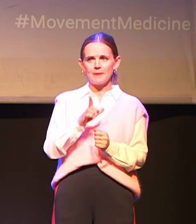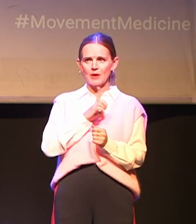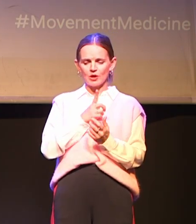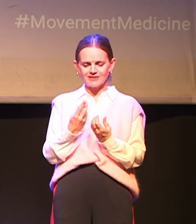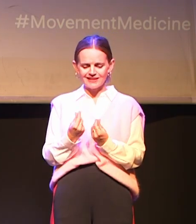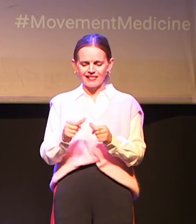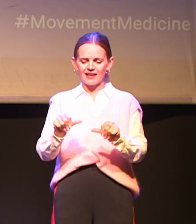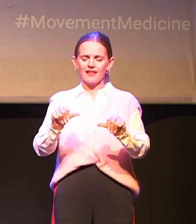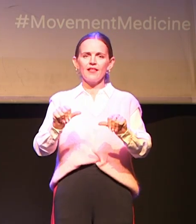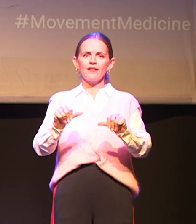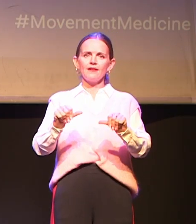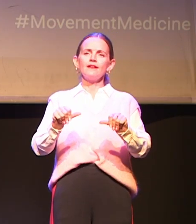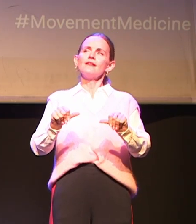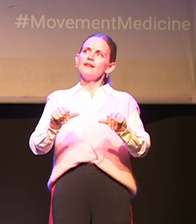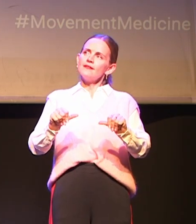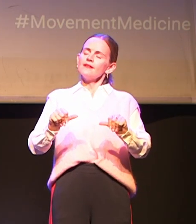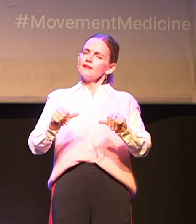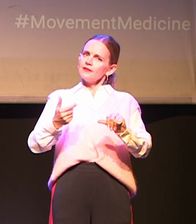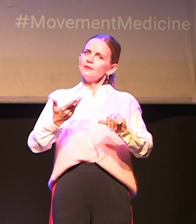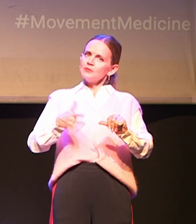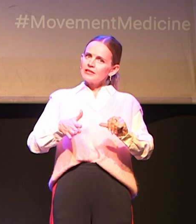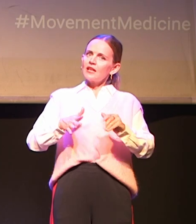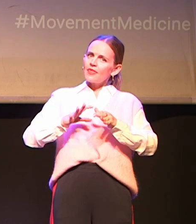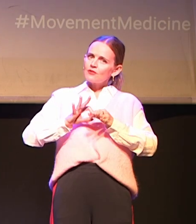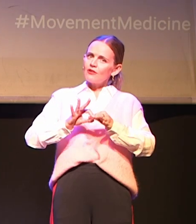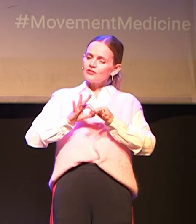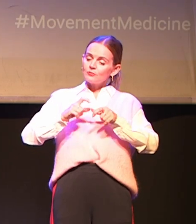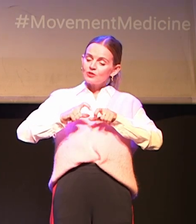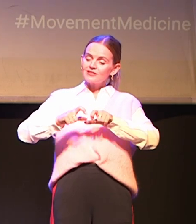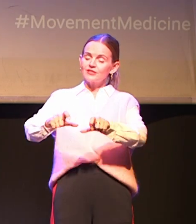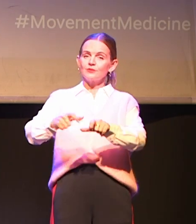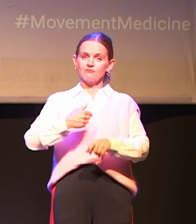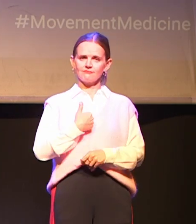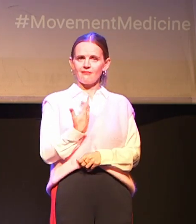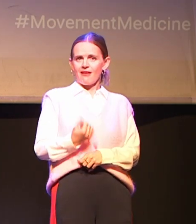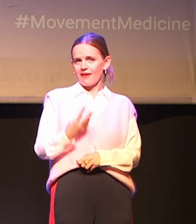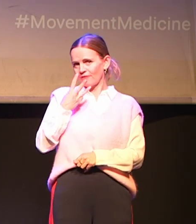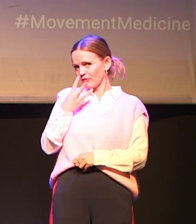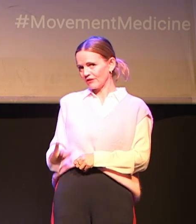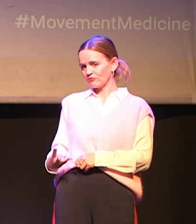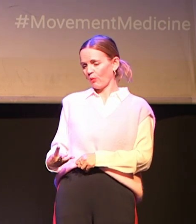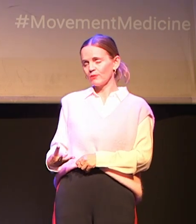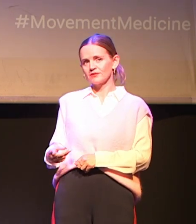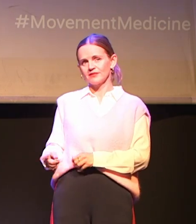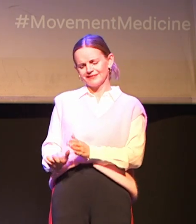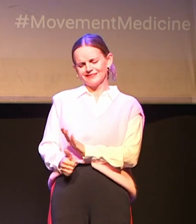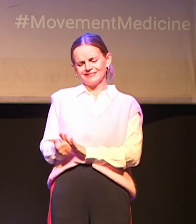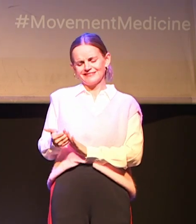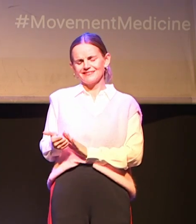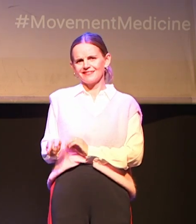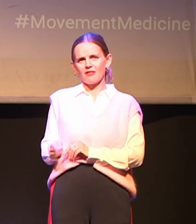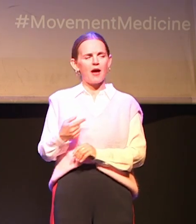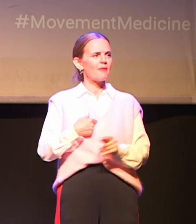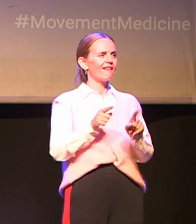continues. And we were talking about parenting. I have a 3-year-old, and she's very skillful. I'm like, okay, I got this